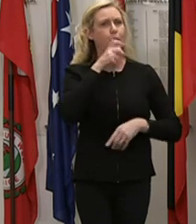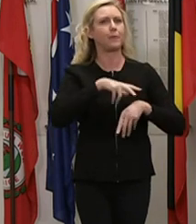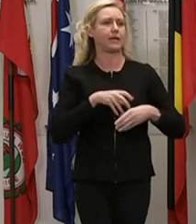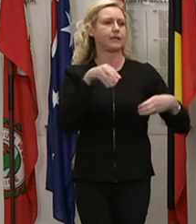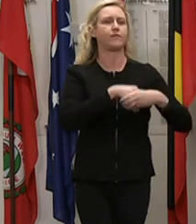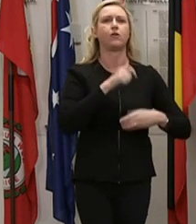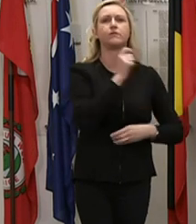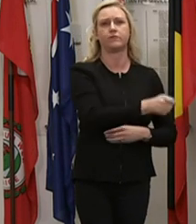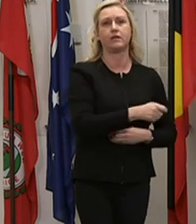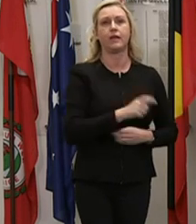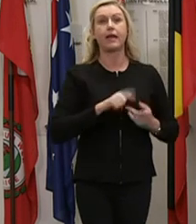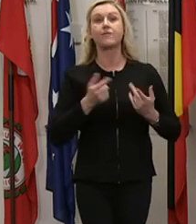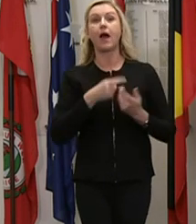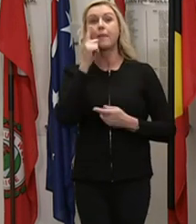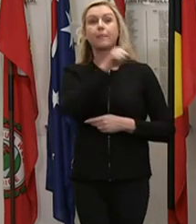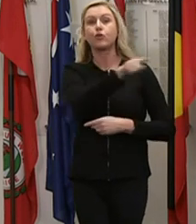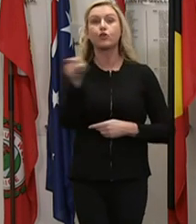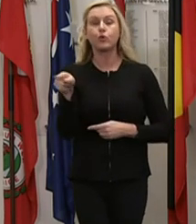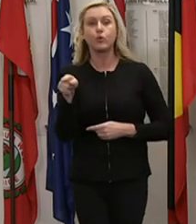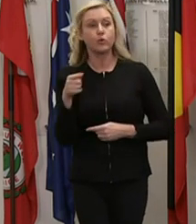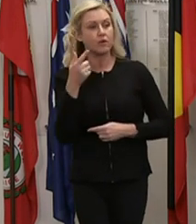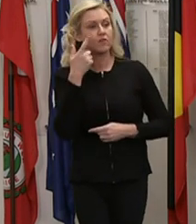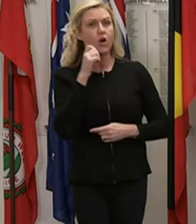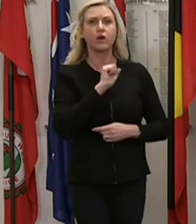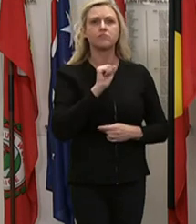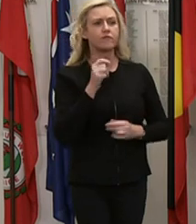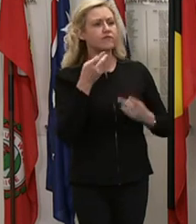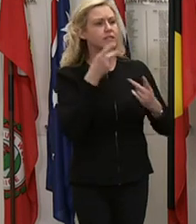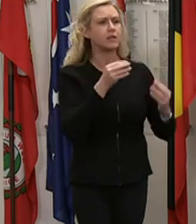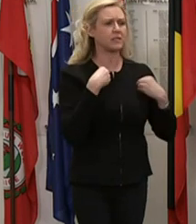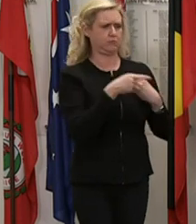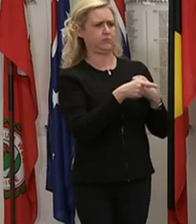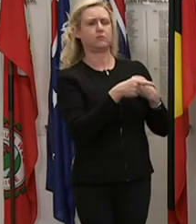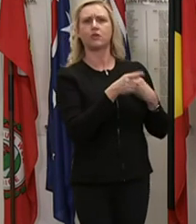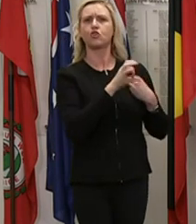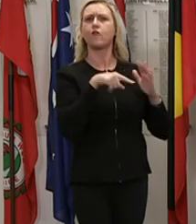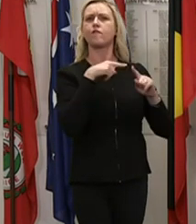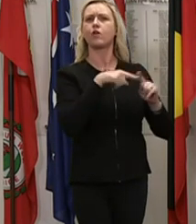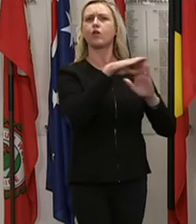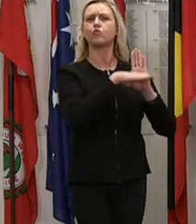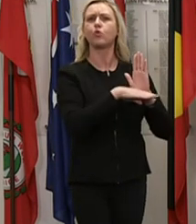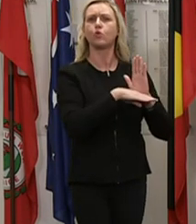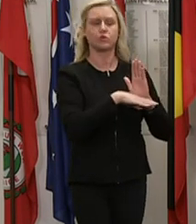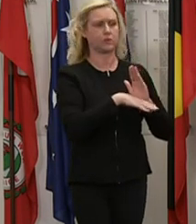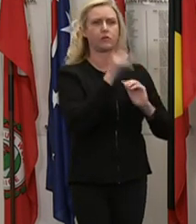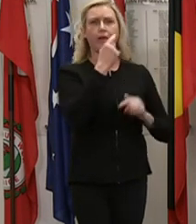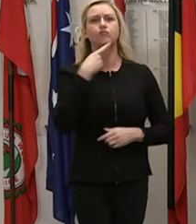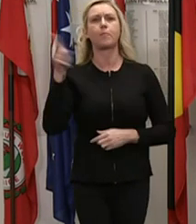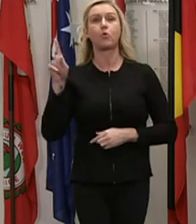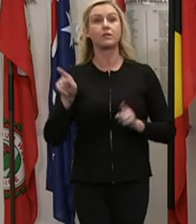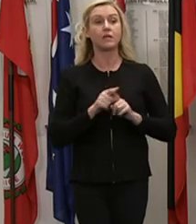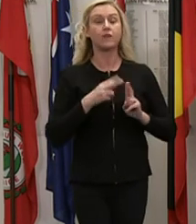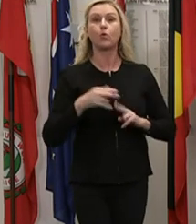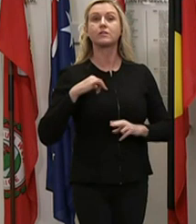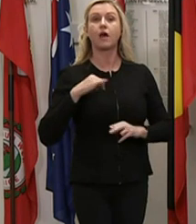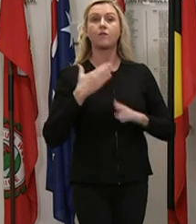to let us know, and or staff members for that matter. I know that there are many staff who are concerned about what happens in their workplace. Let us